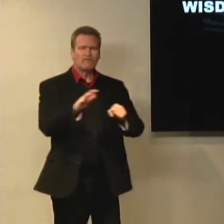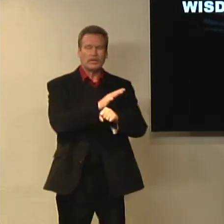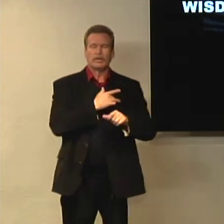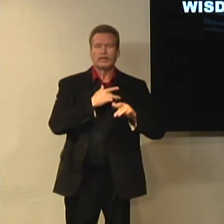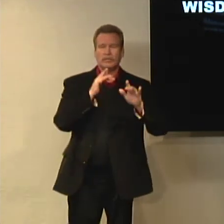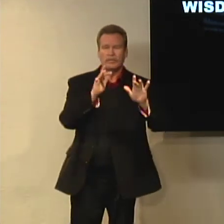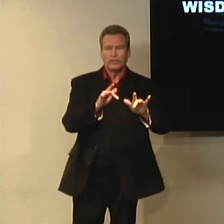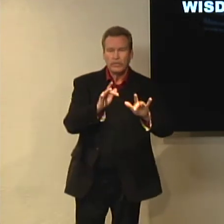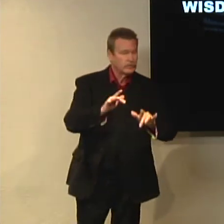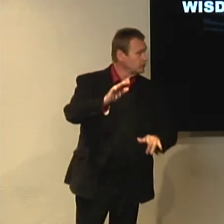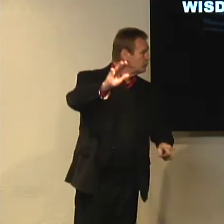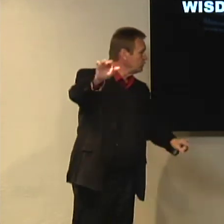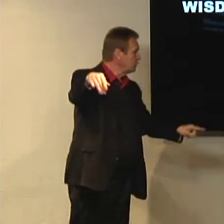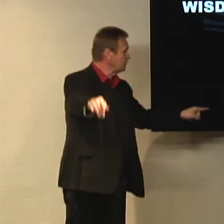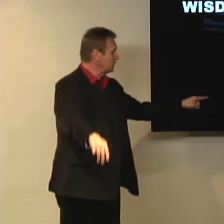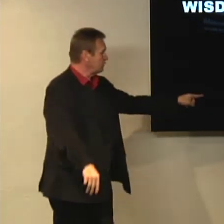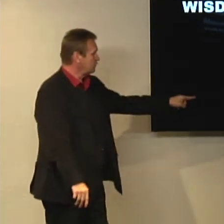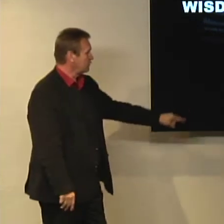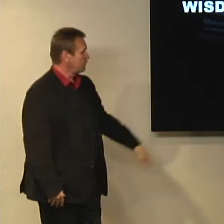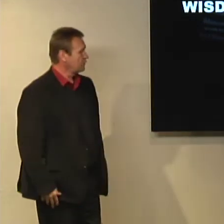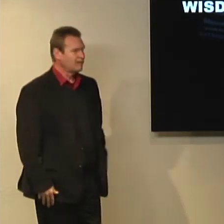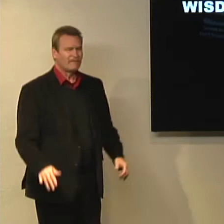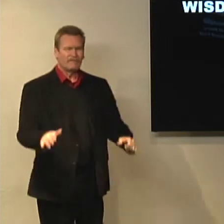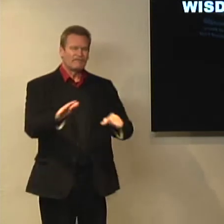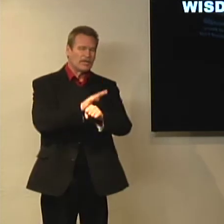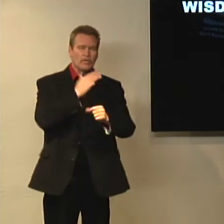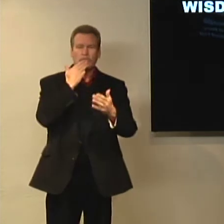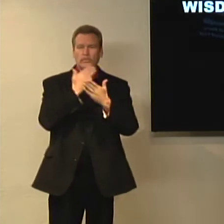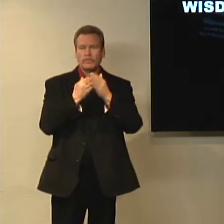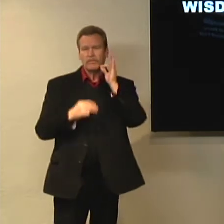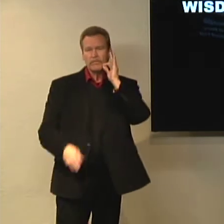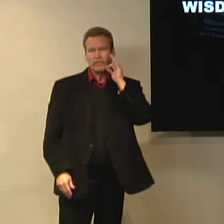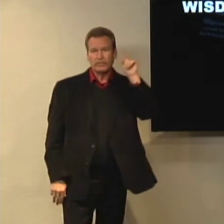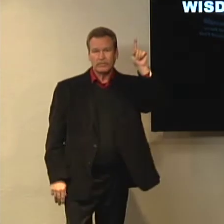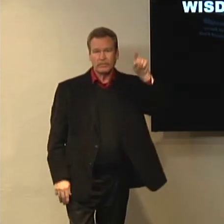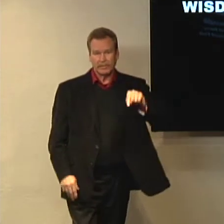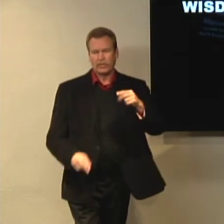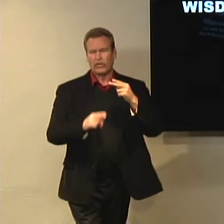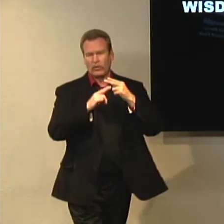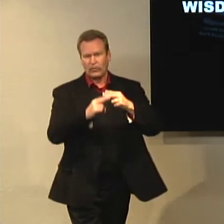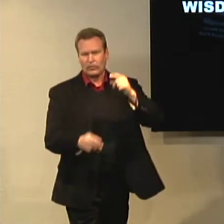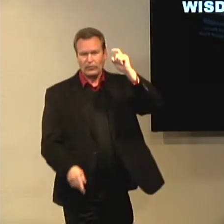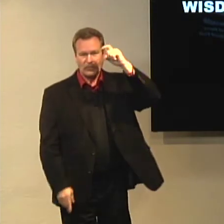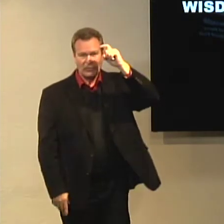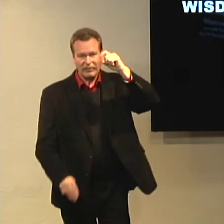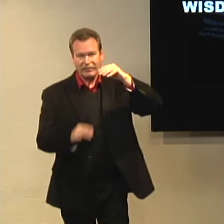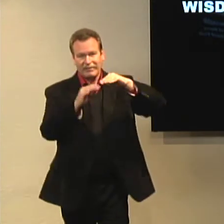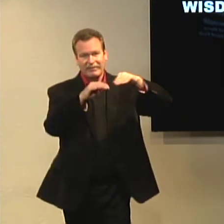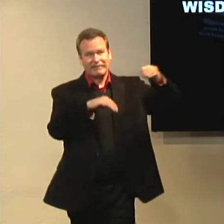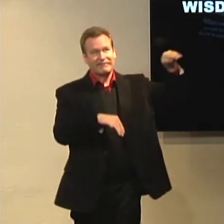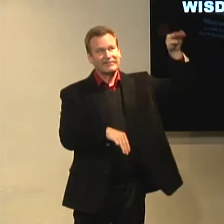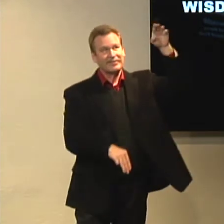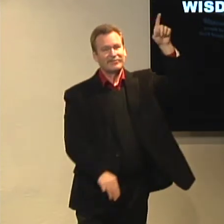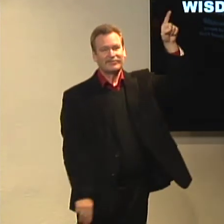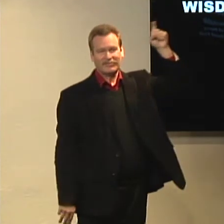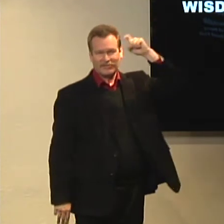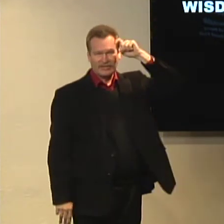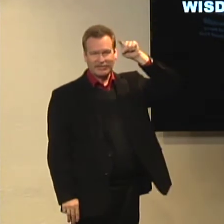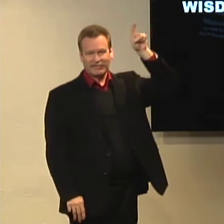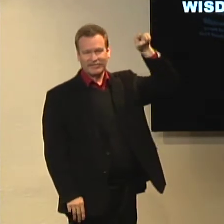It is filled with mercy and filled with good fruit. And that's why it is